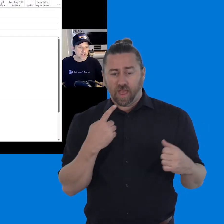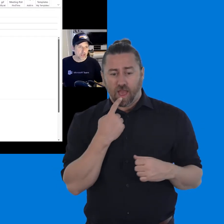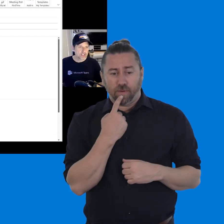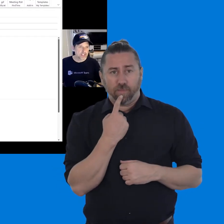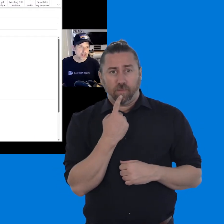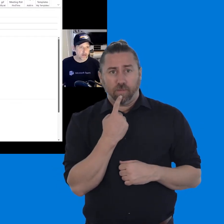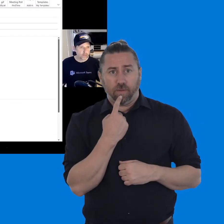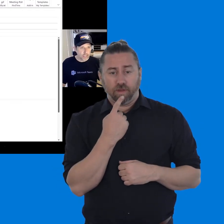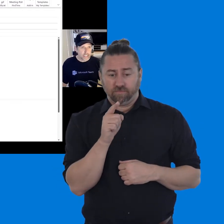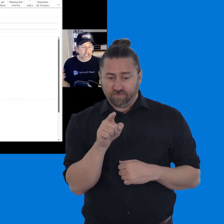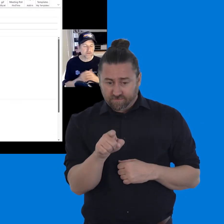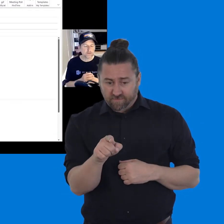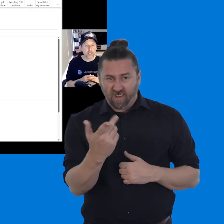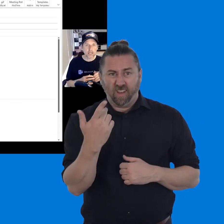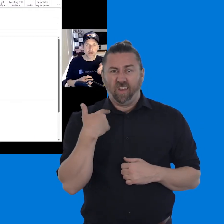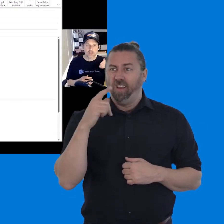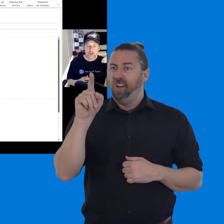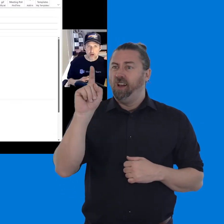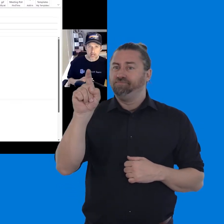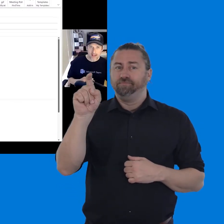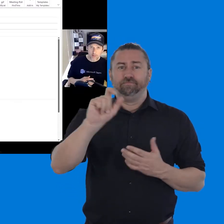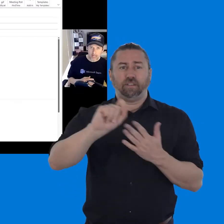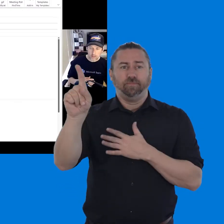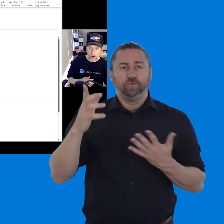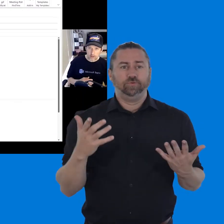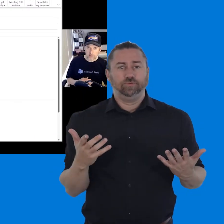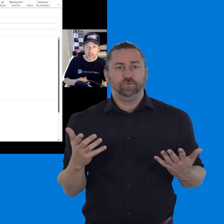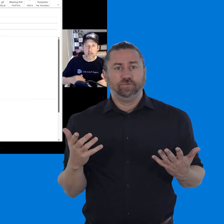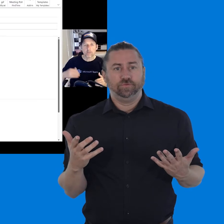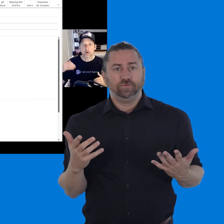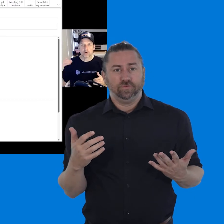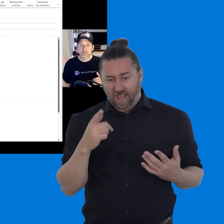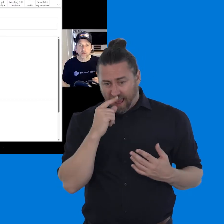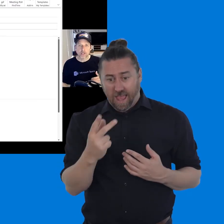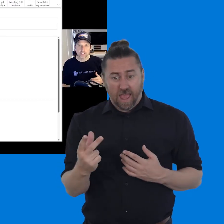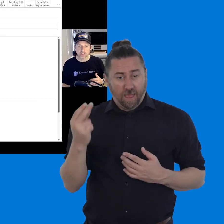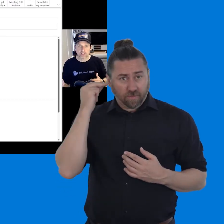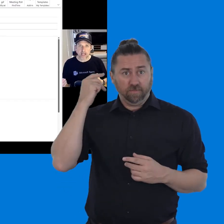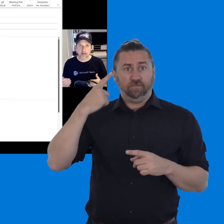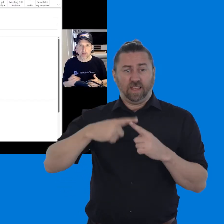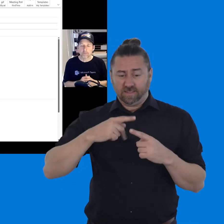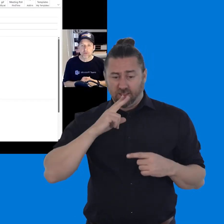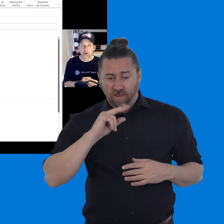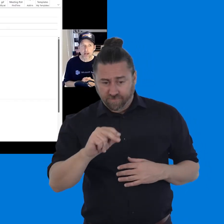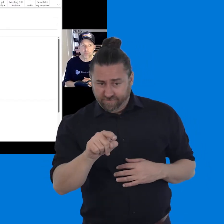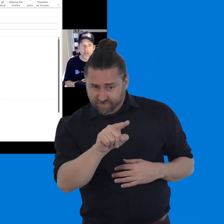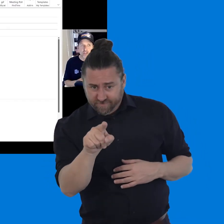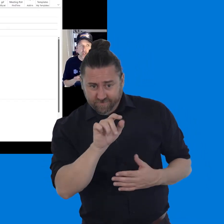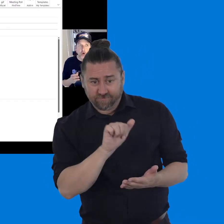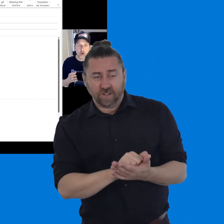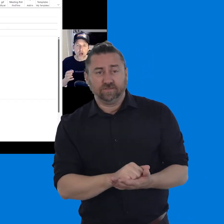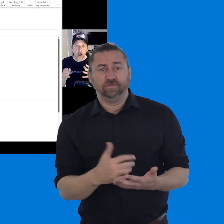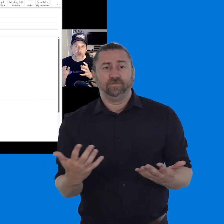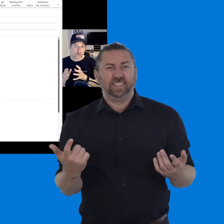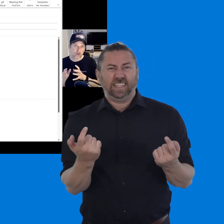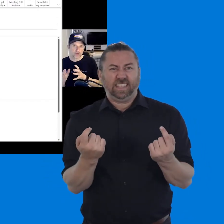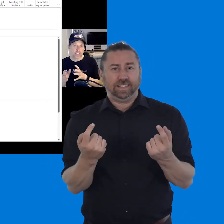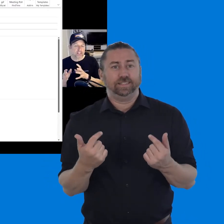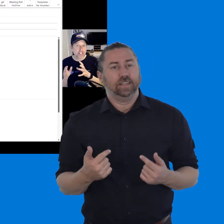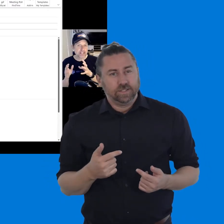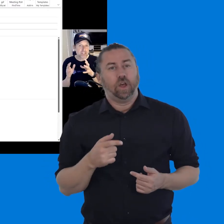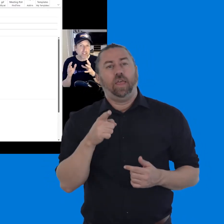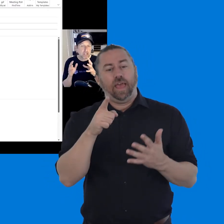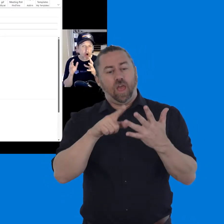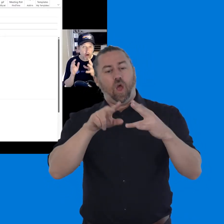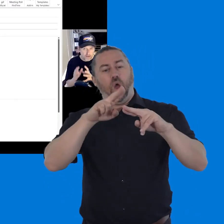Okay, so you can see they're really easy for me to not only have my email read to me, but also dictate back. All right, so I just want to